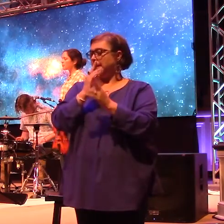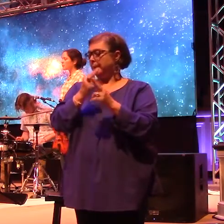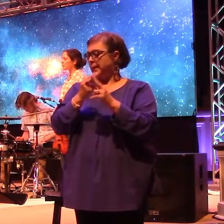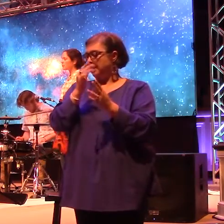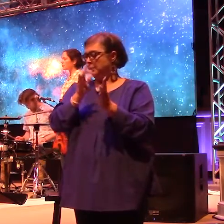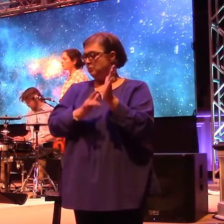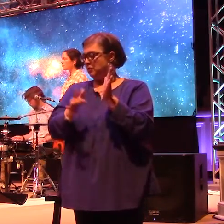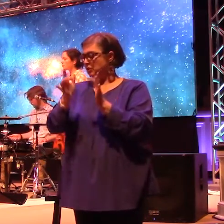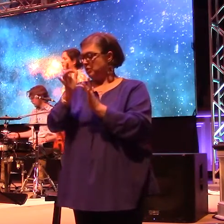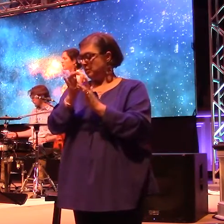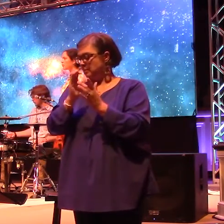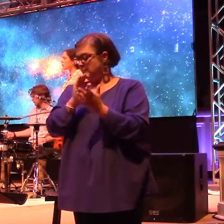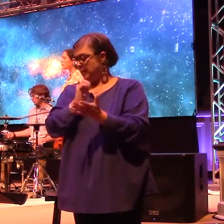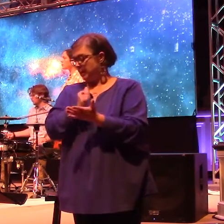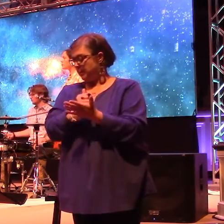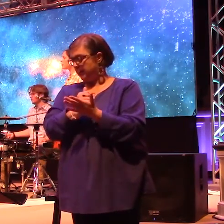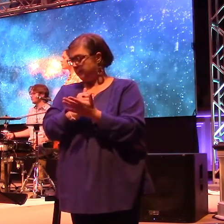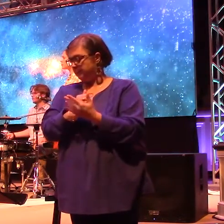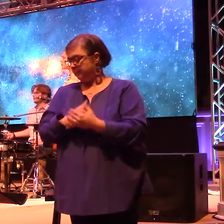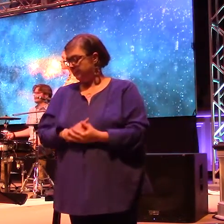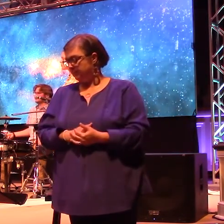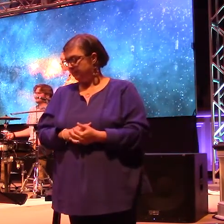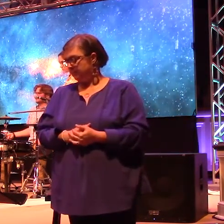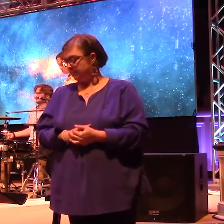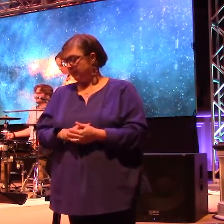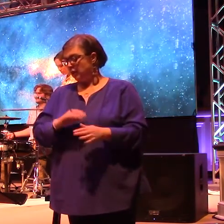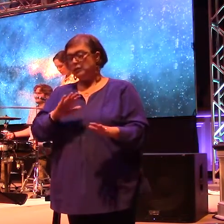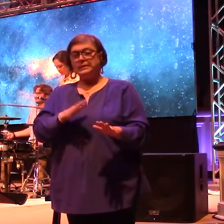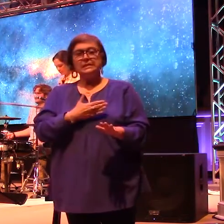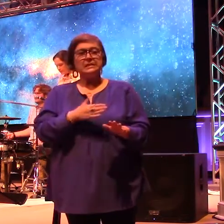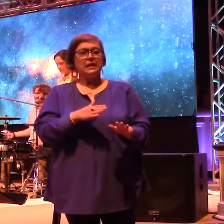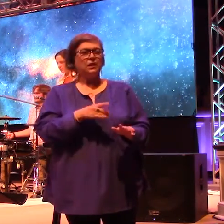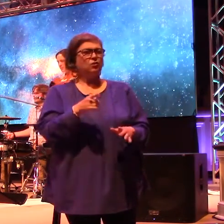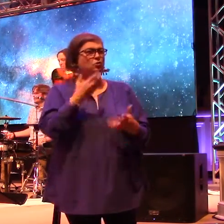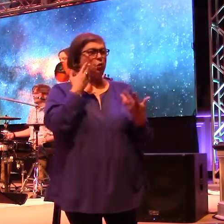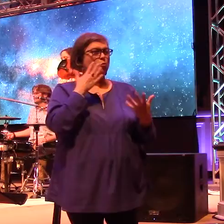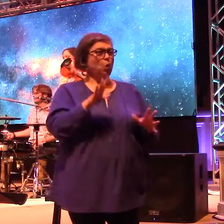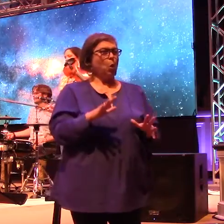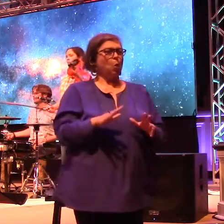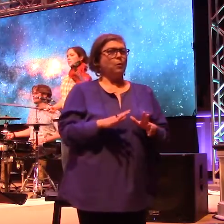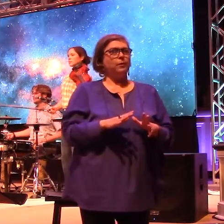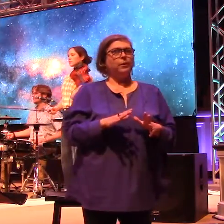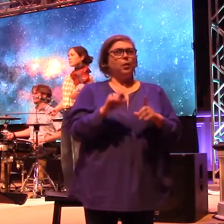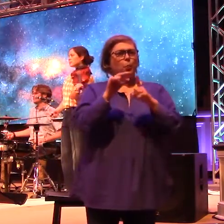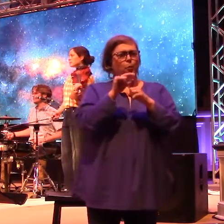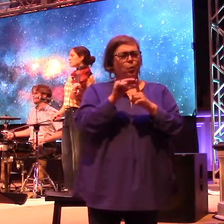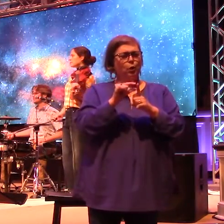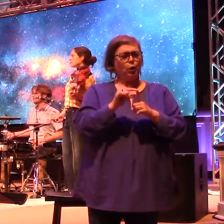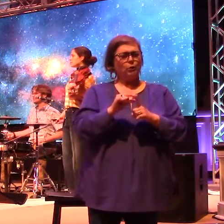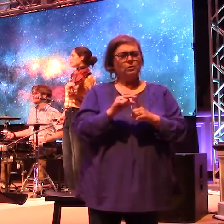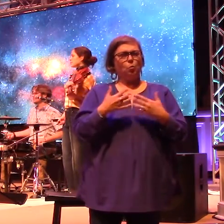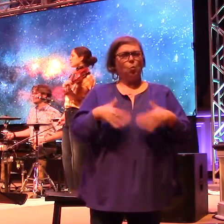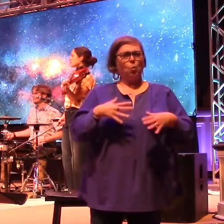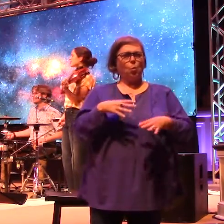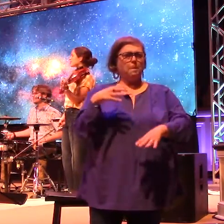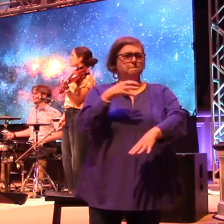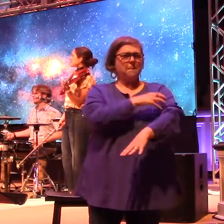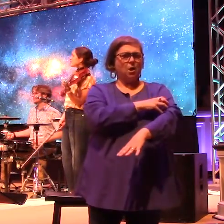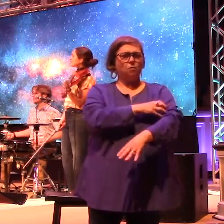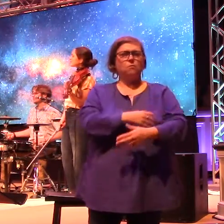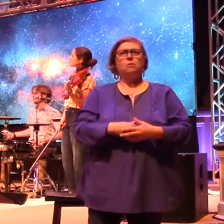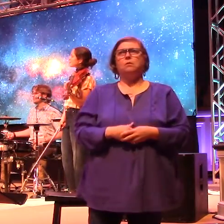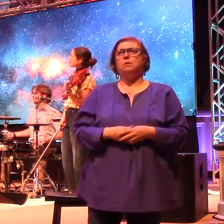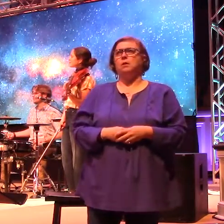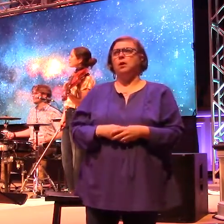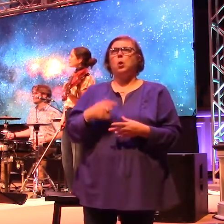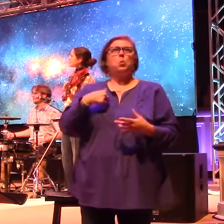Jesus. Amen. You sing this song, if you don't know it, it's very wordy, but it is so powerful.